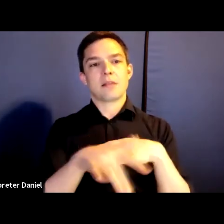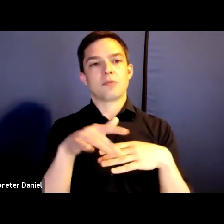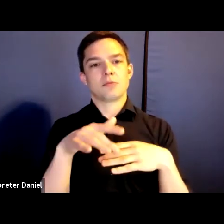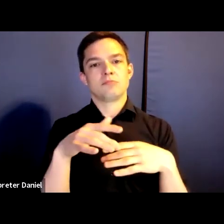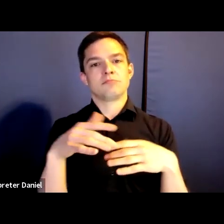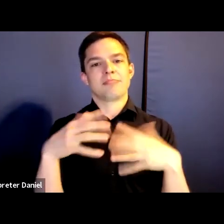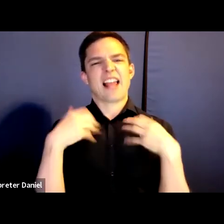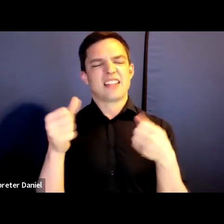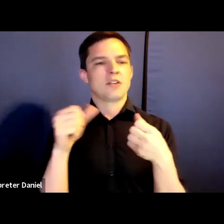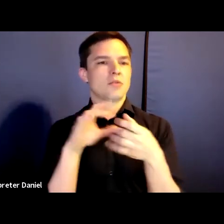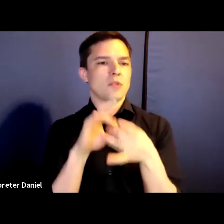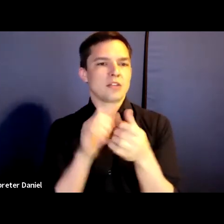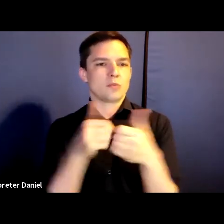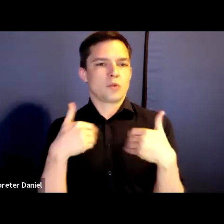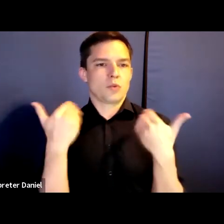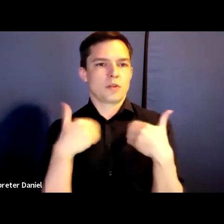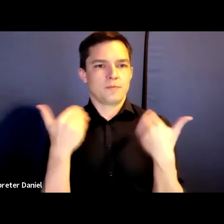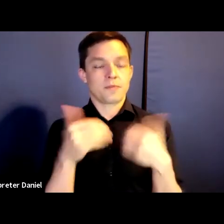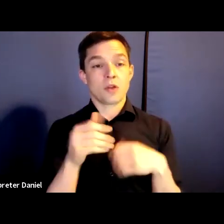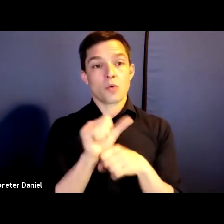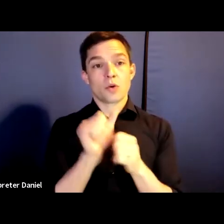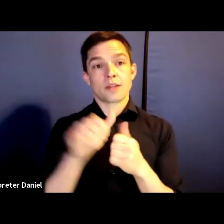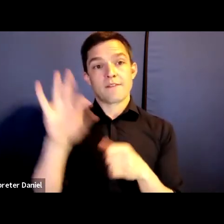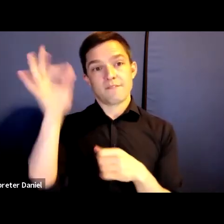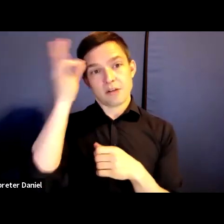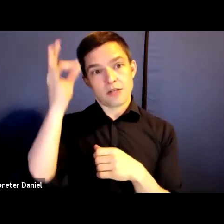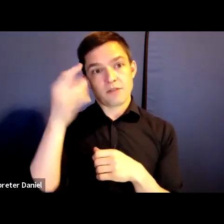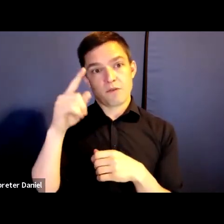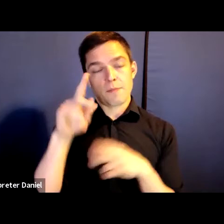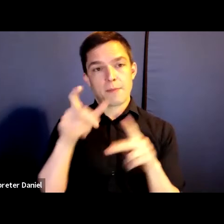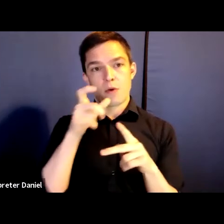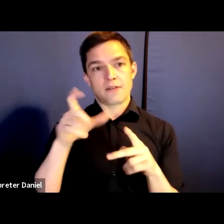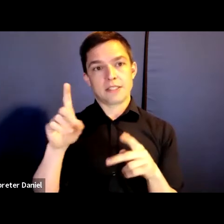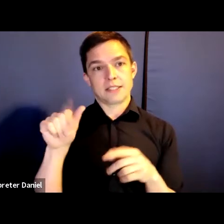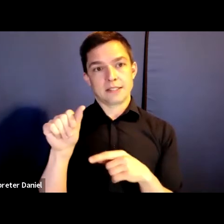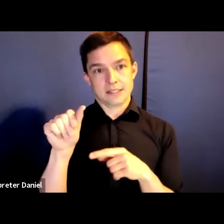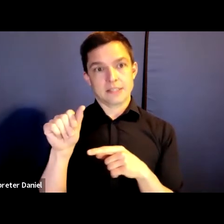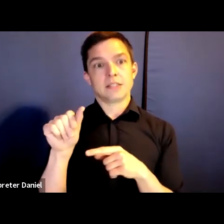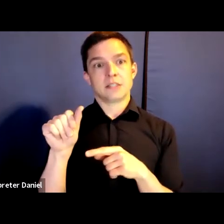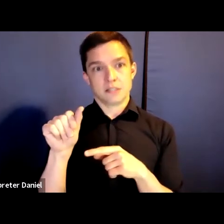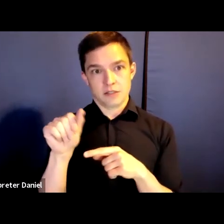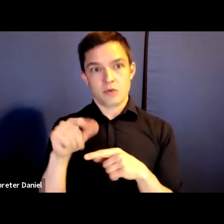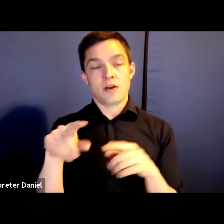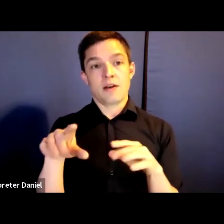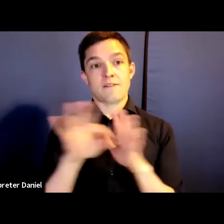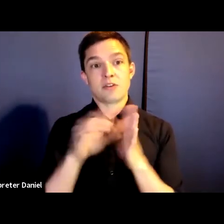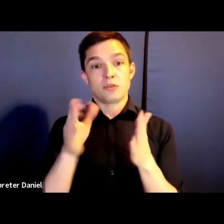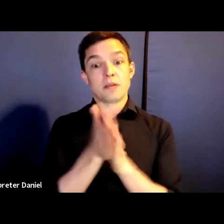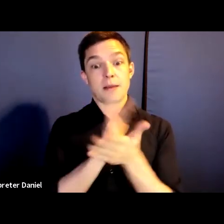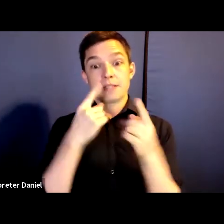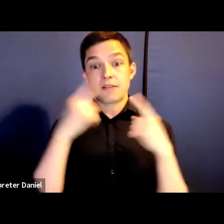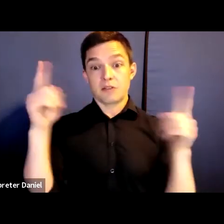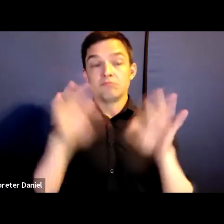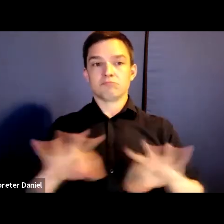the youth. From our work with the Federation of People with Disability, we learned that for advocacy work to be fruitful, it is necessary for